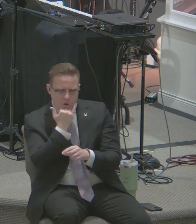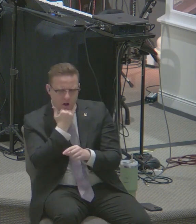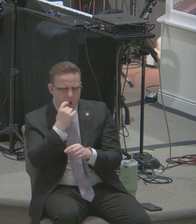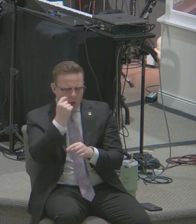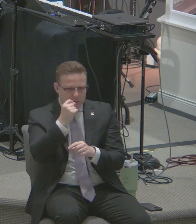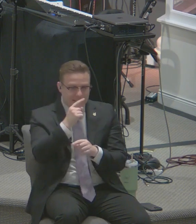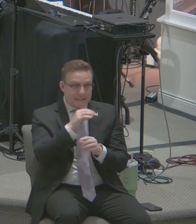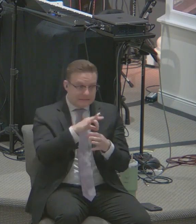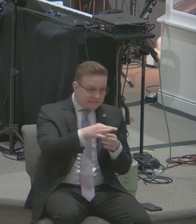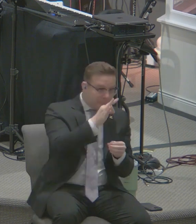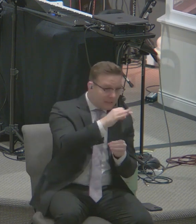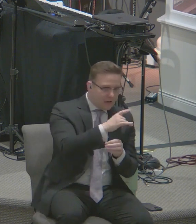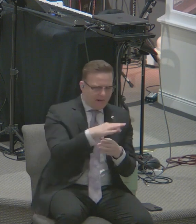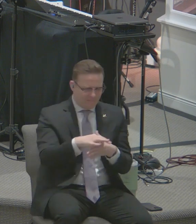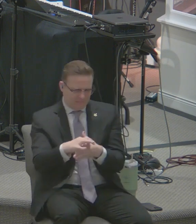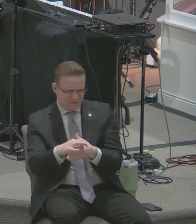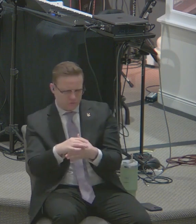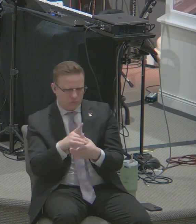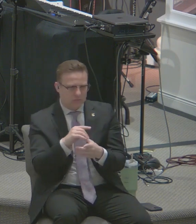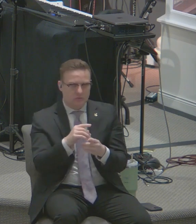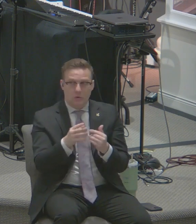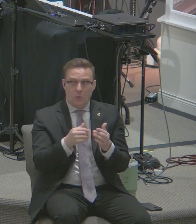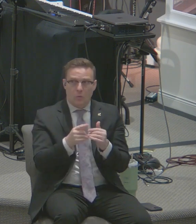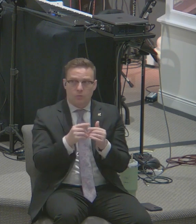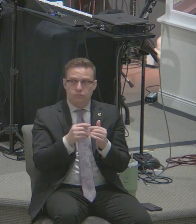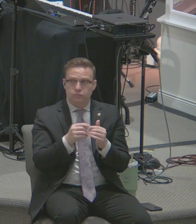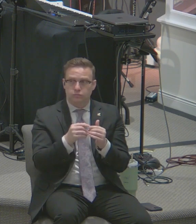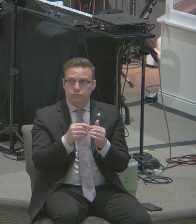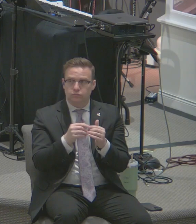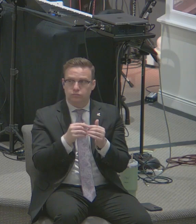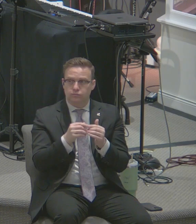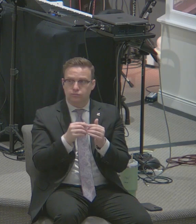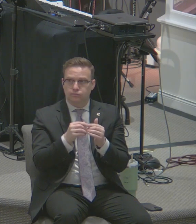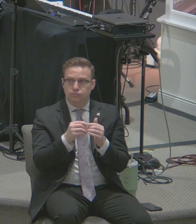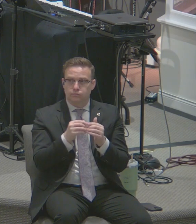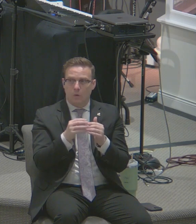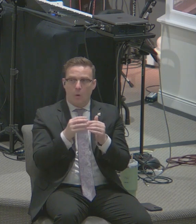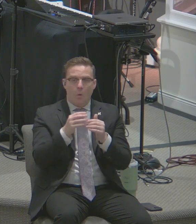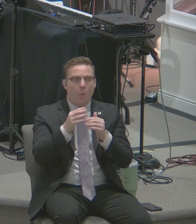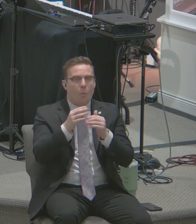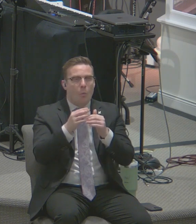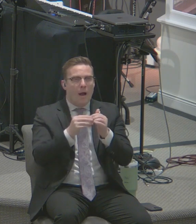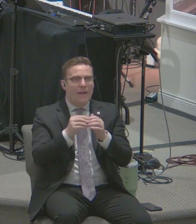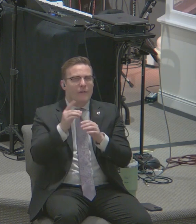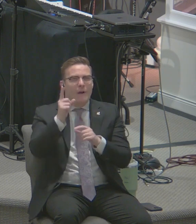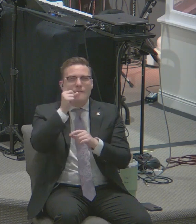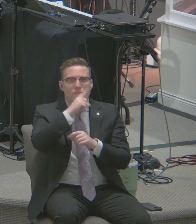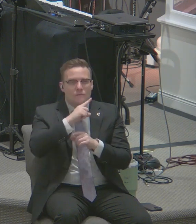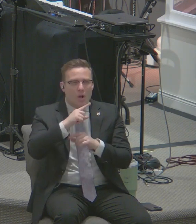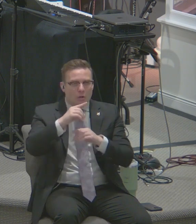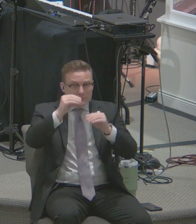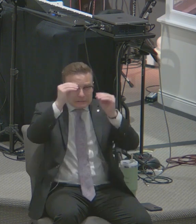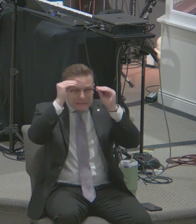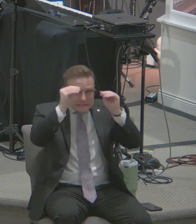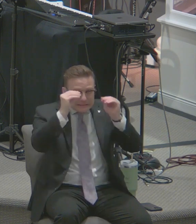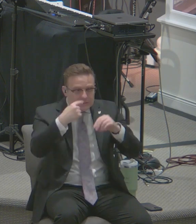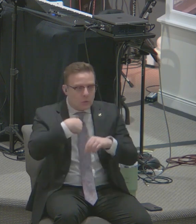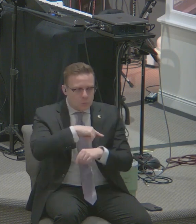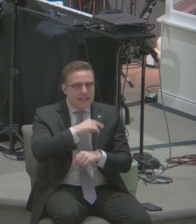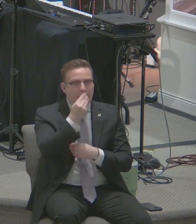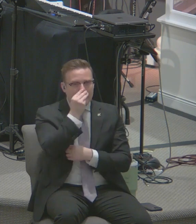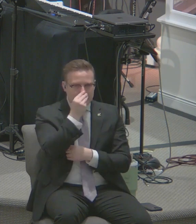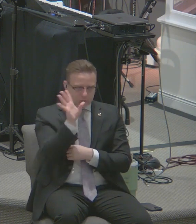are meant to be grown up as believers so that we can recognize, number one,